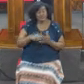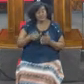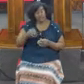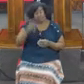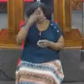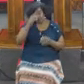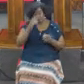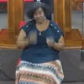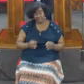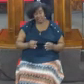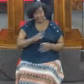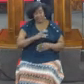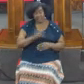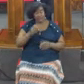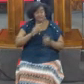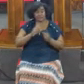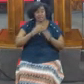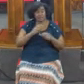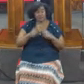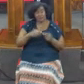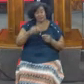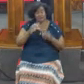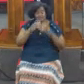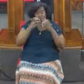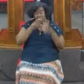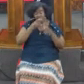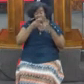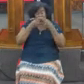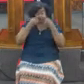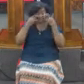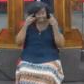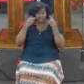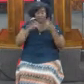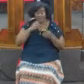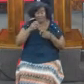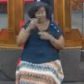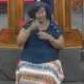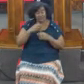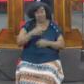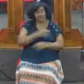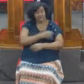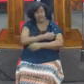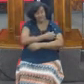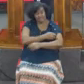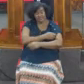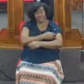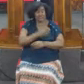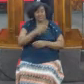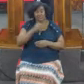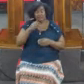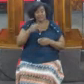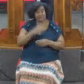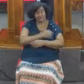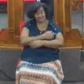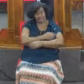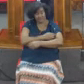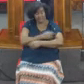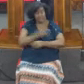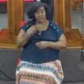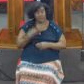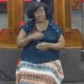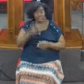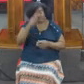believe, and we talk about masks and not wearing masks, vaccination and non-vaccination. We as